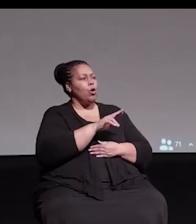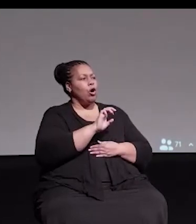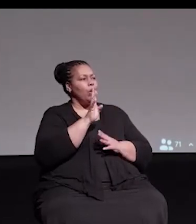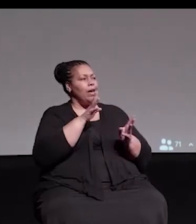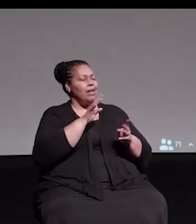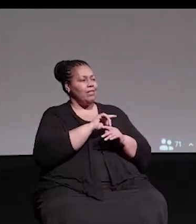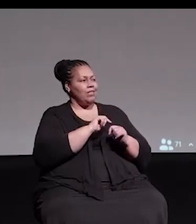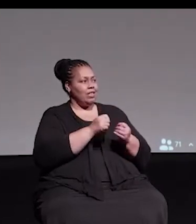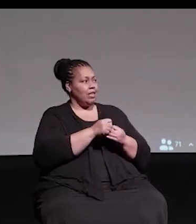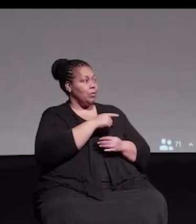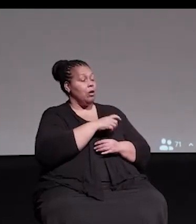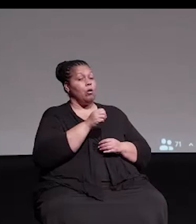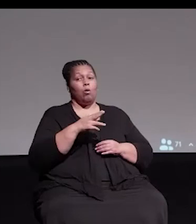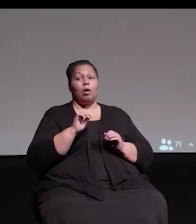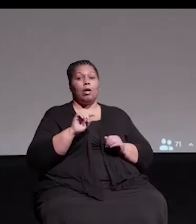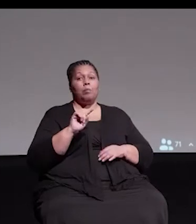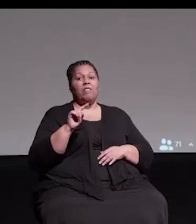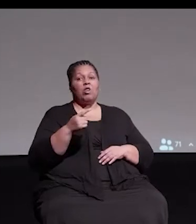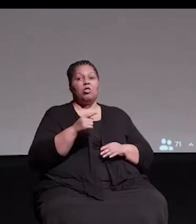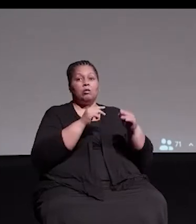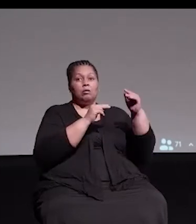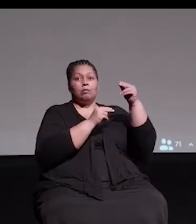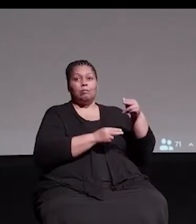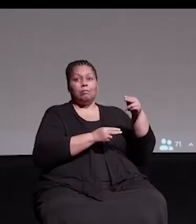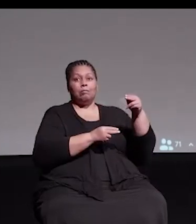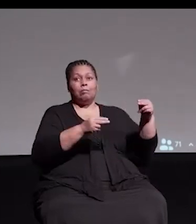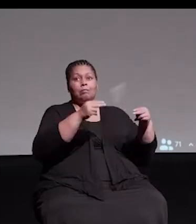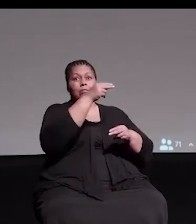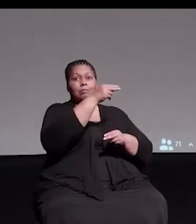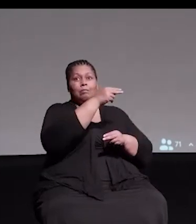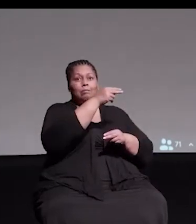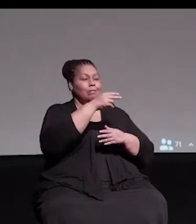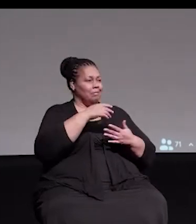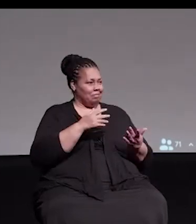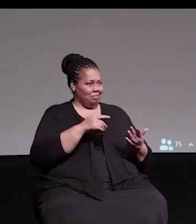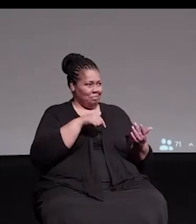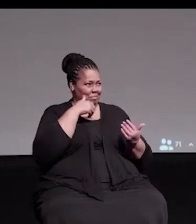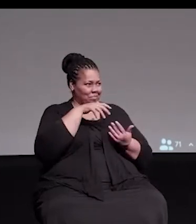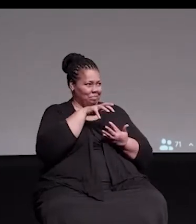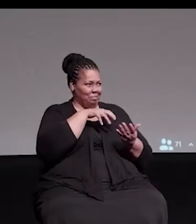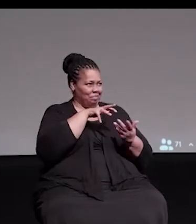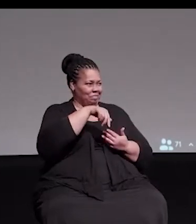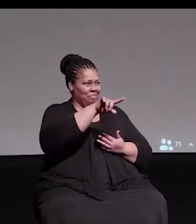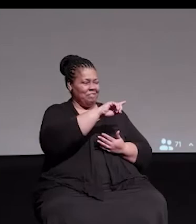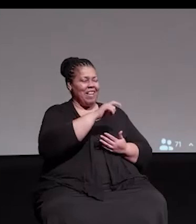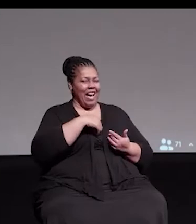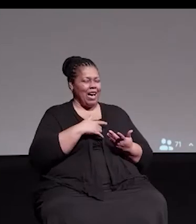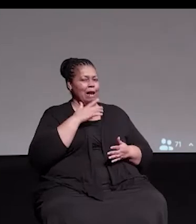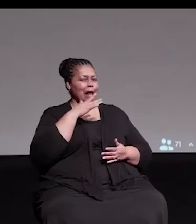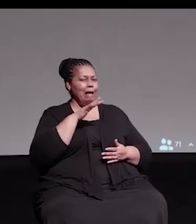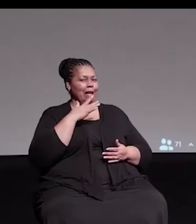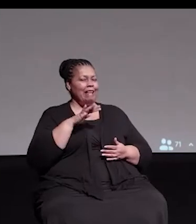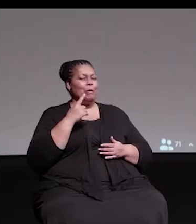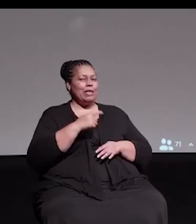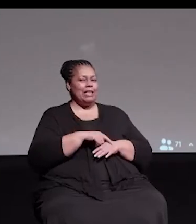Yeah, or it could be first, like I was, seriously, like I was lucky enough to have an experience where like that was the